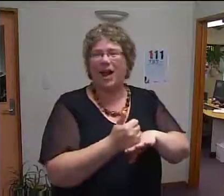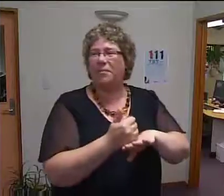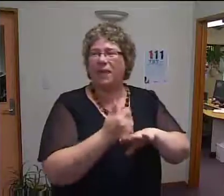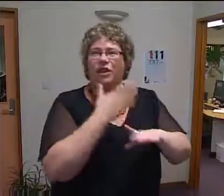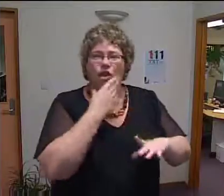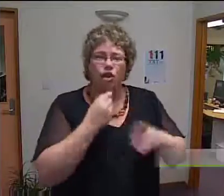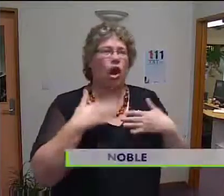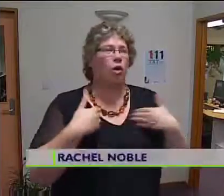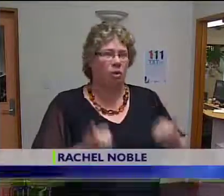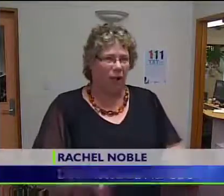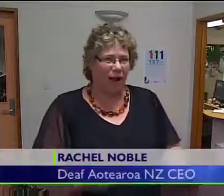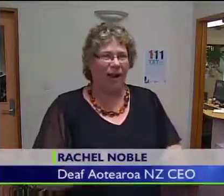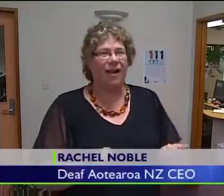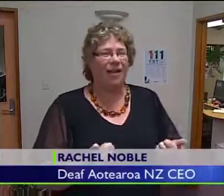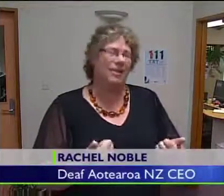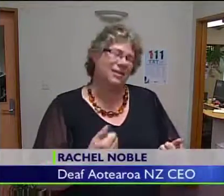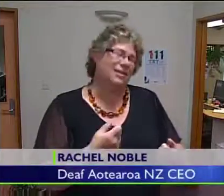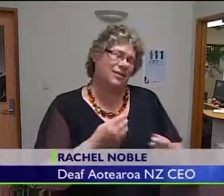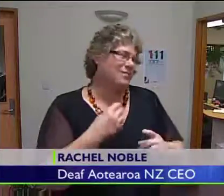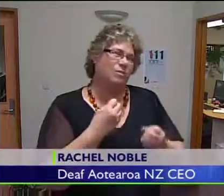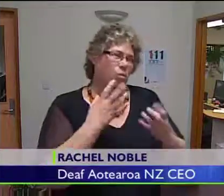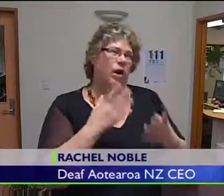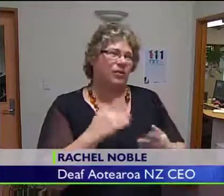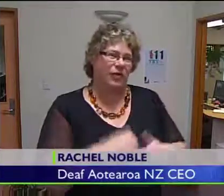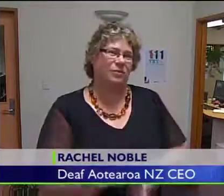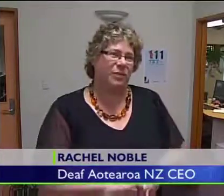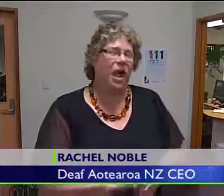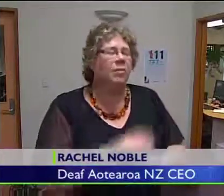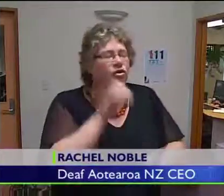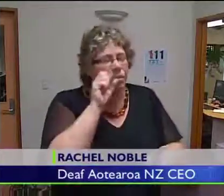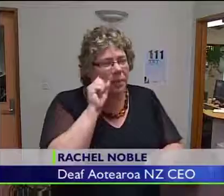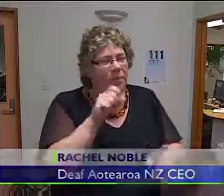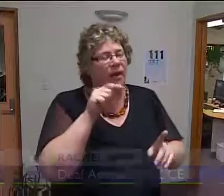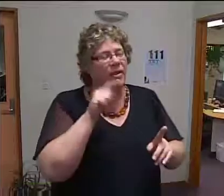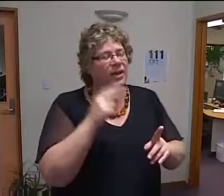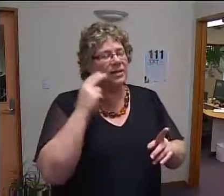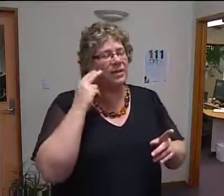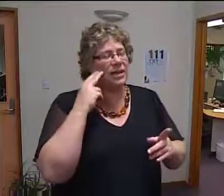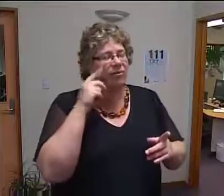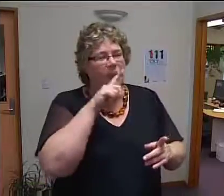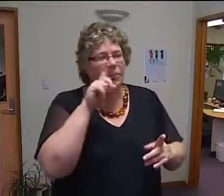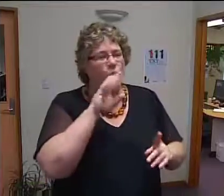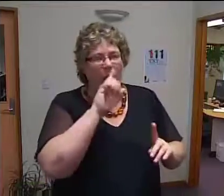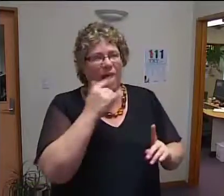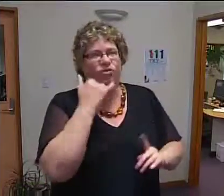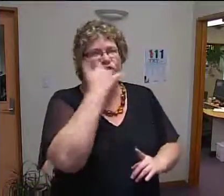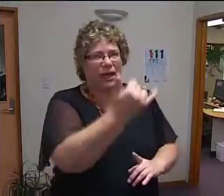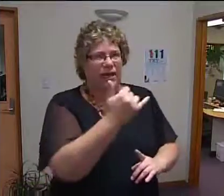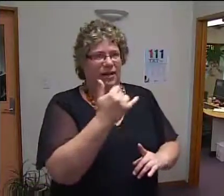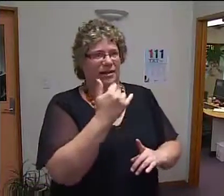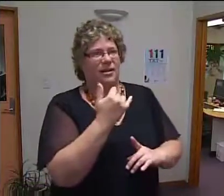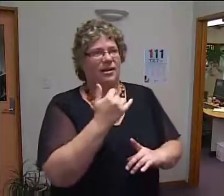a long time. To finally have it set up and to be going well is just wonderful. And also, you know, remember that deaf people can't